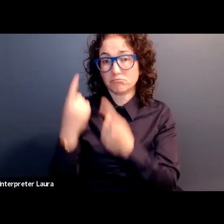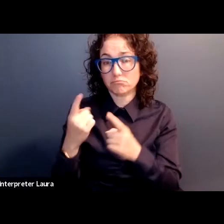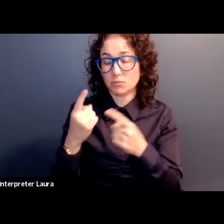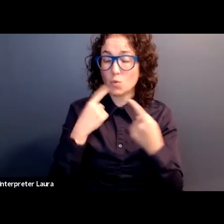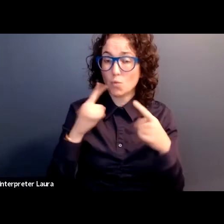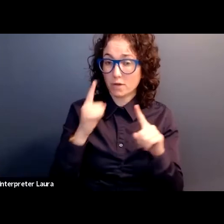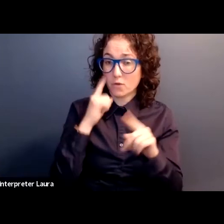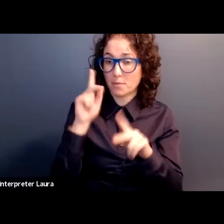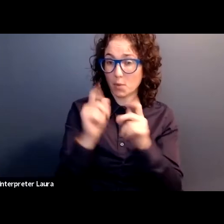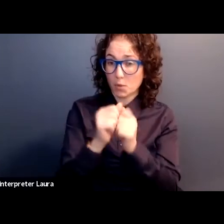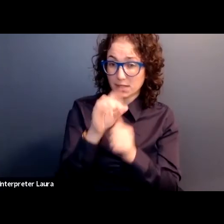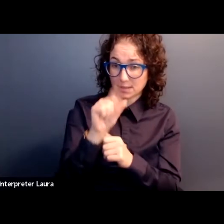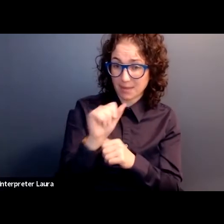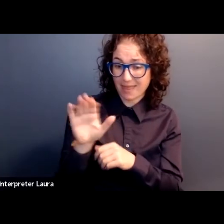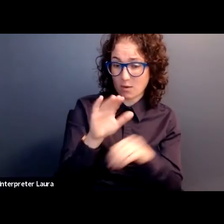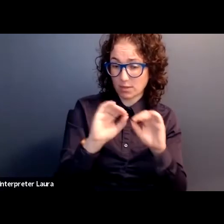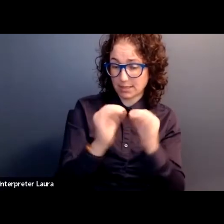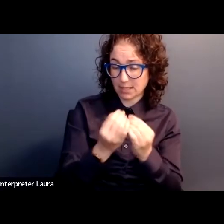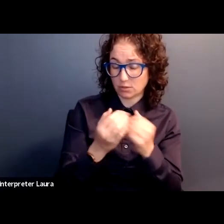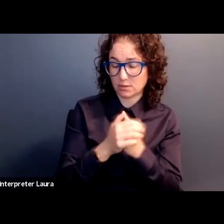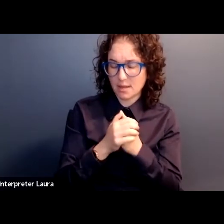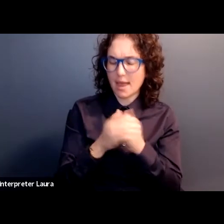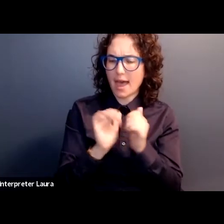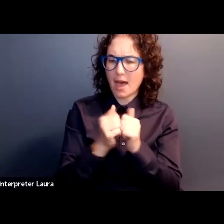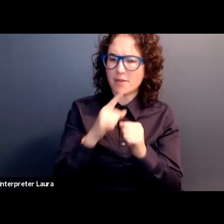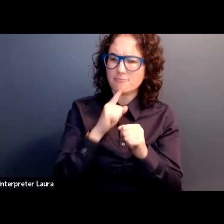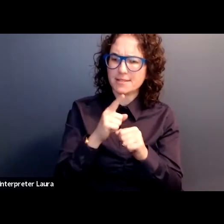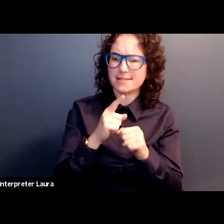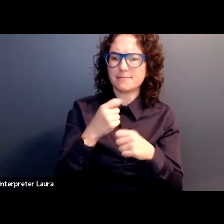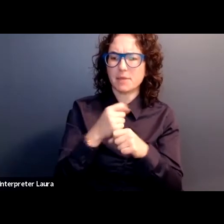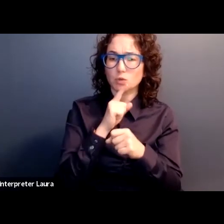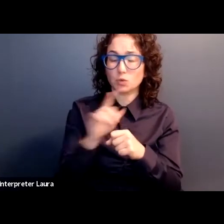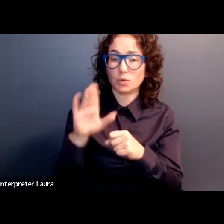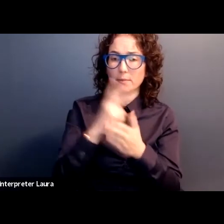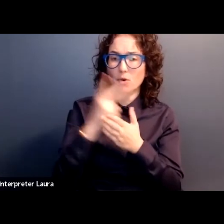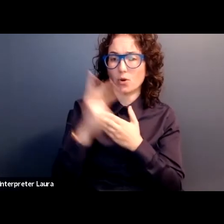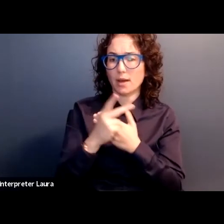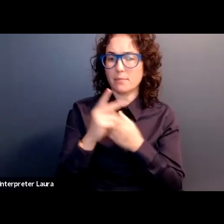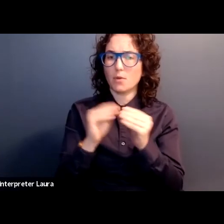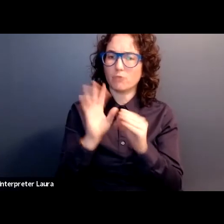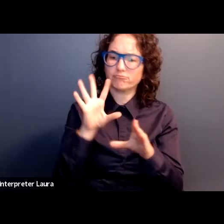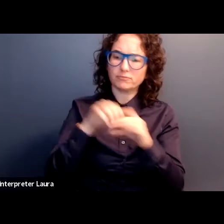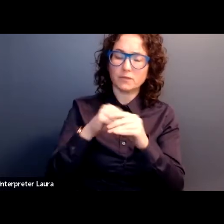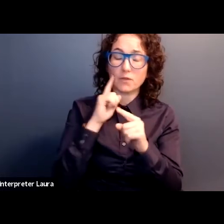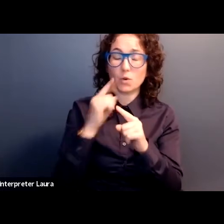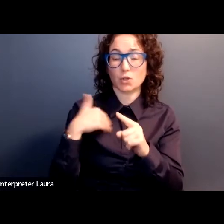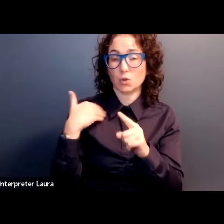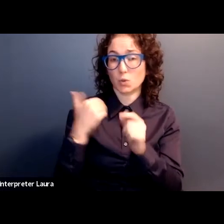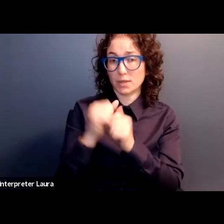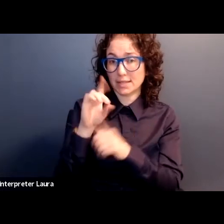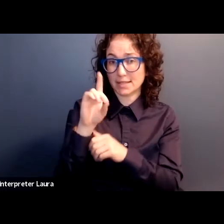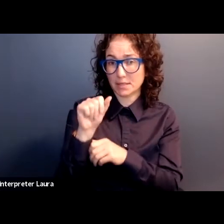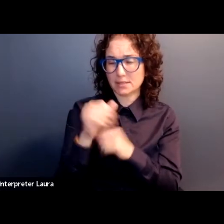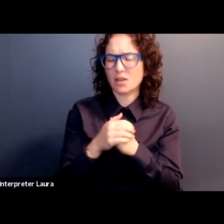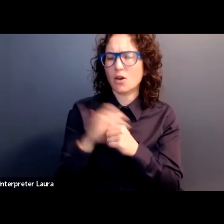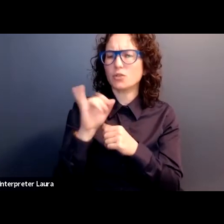with disabilities and their organizations to make the programming more inclusive of youth with disabilities? And what have you done